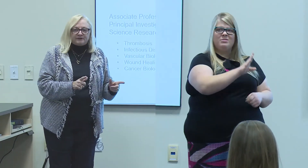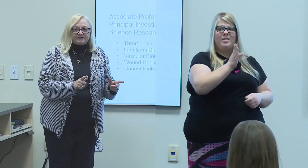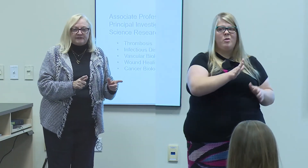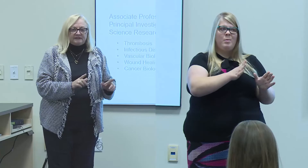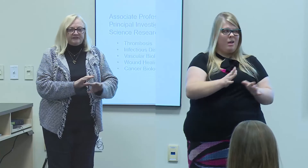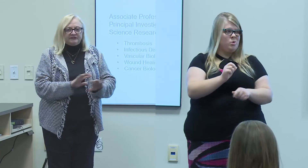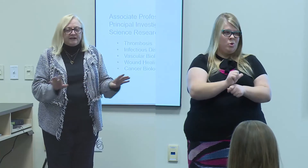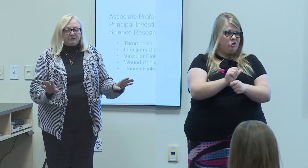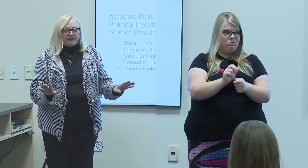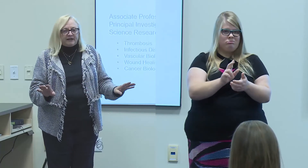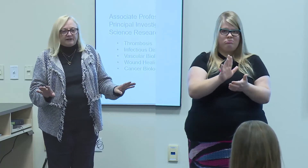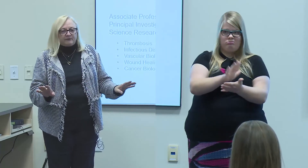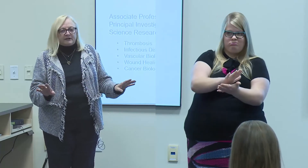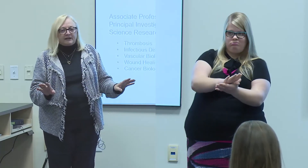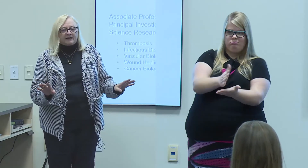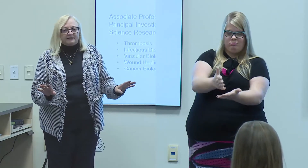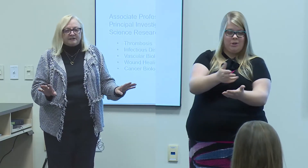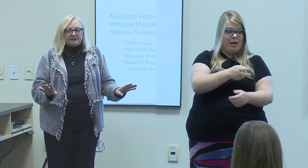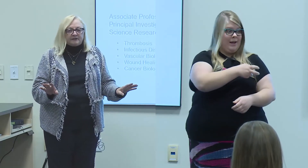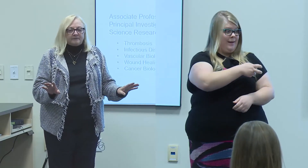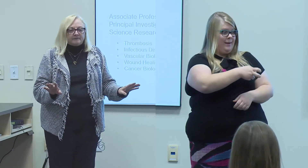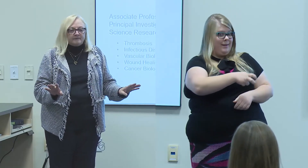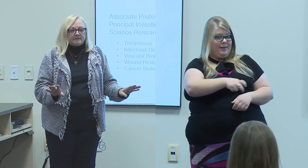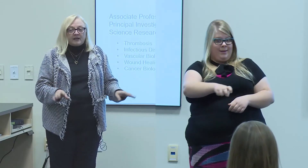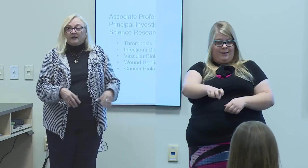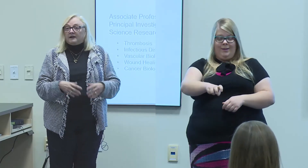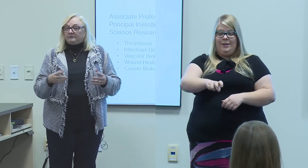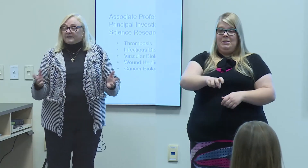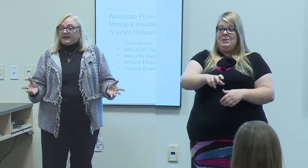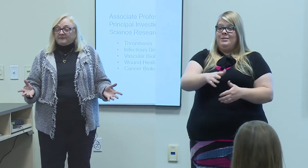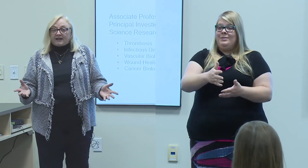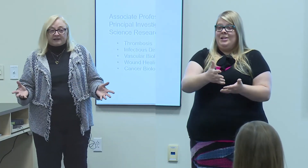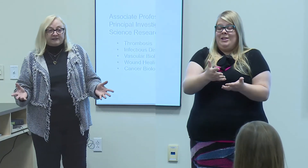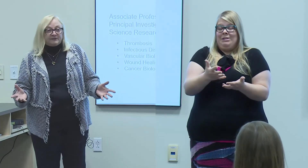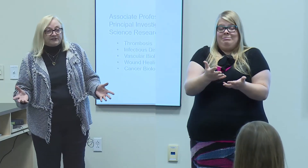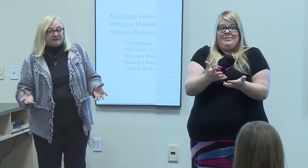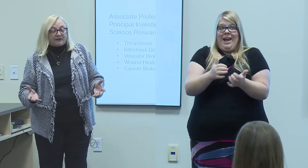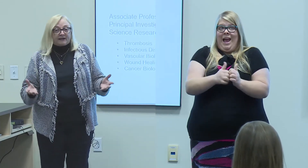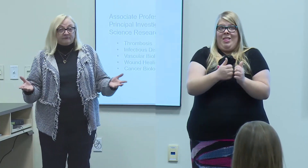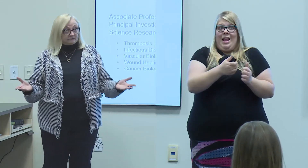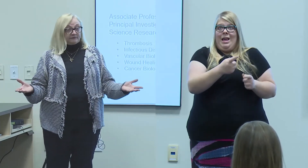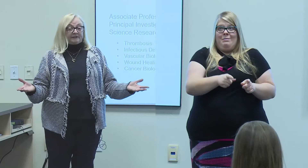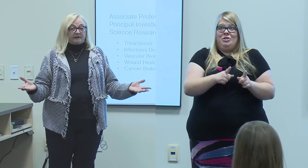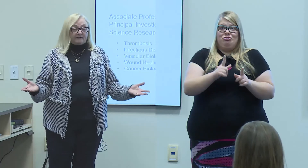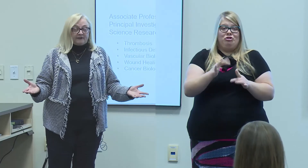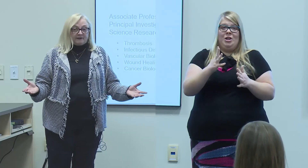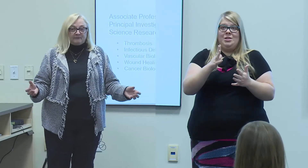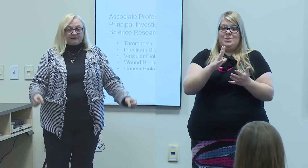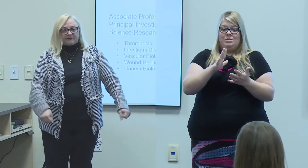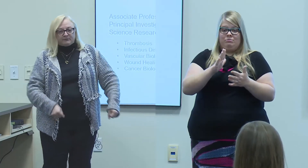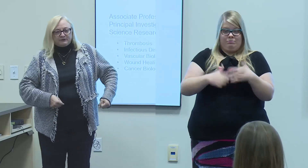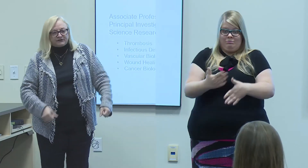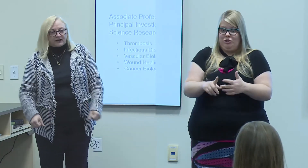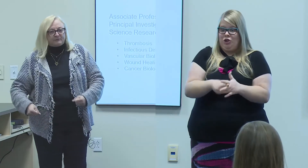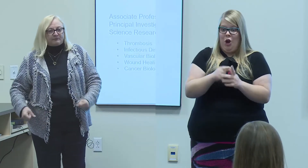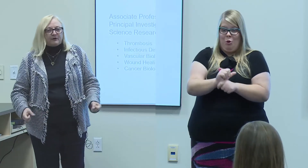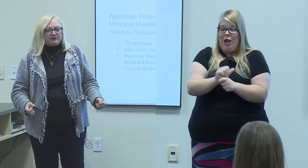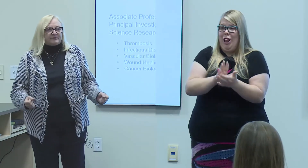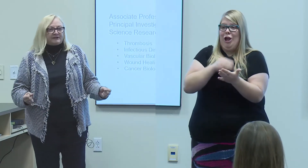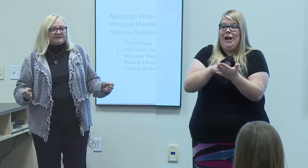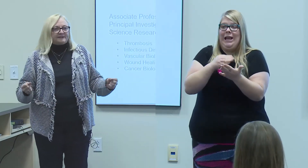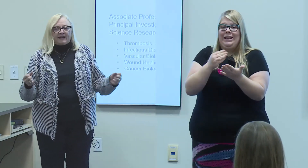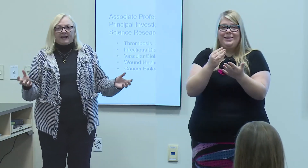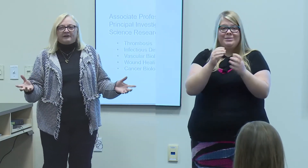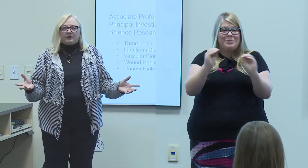industry person, never planning to work in academia, became an academician by, you know, the bootstrap